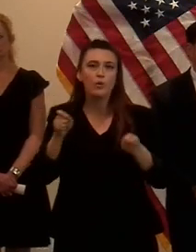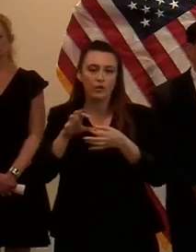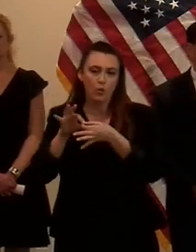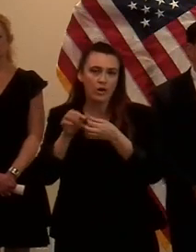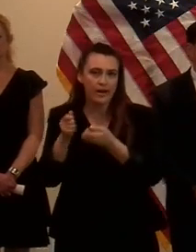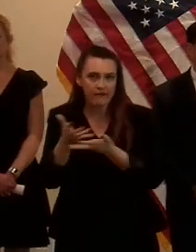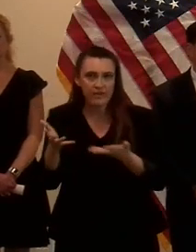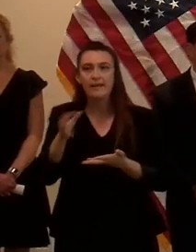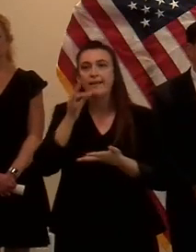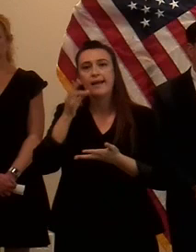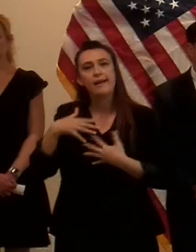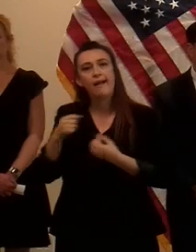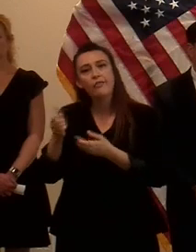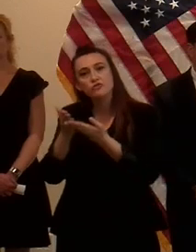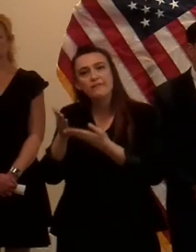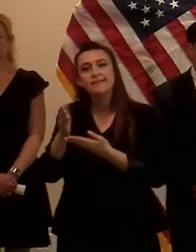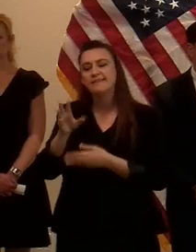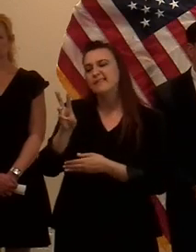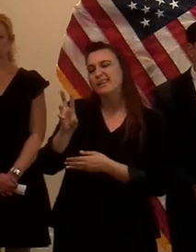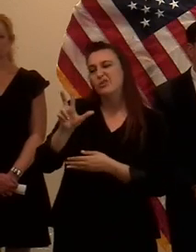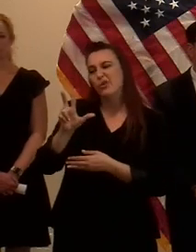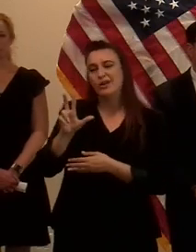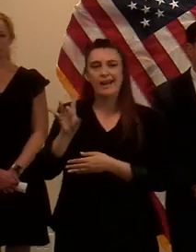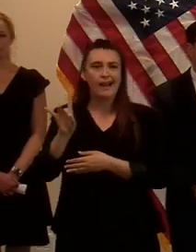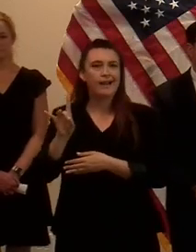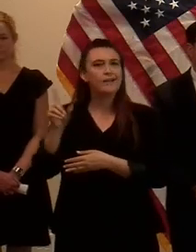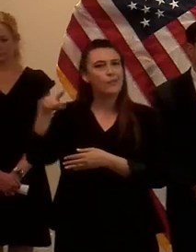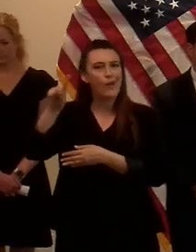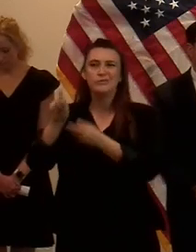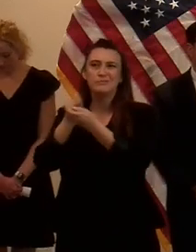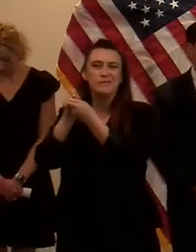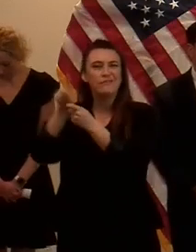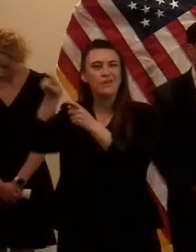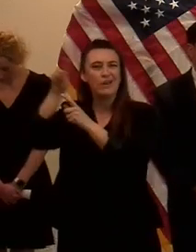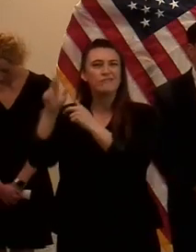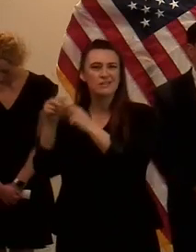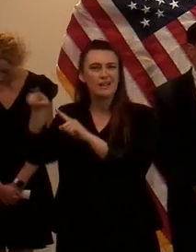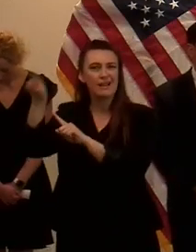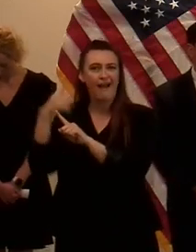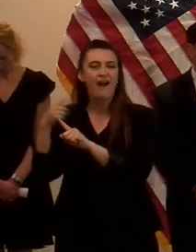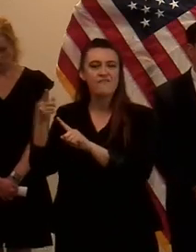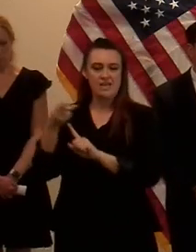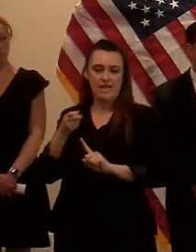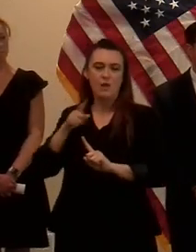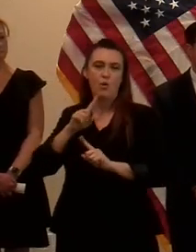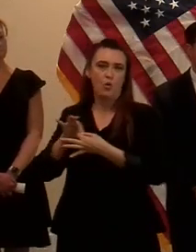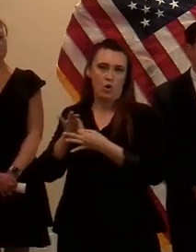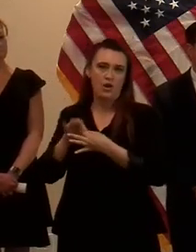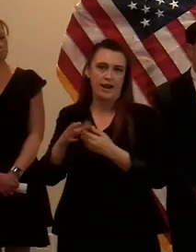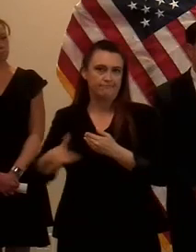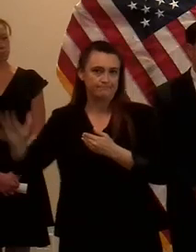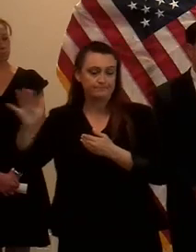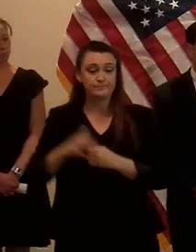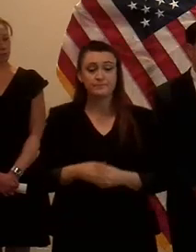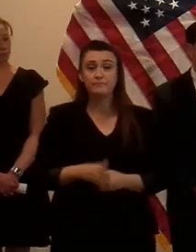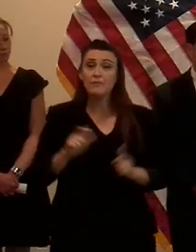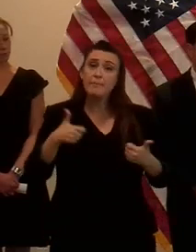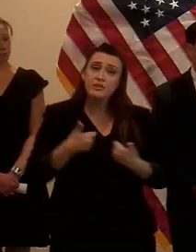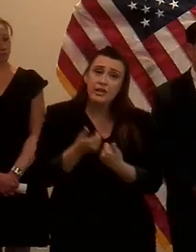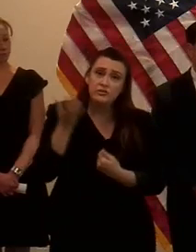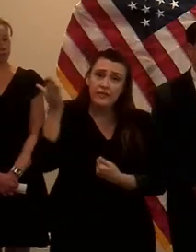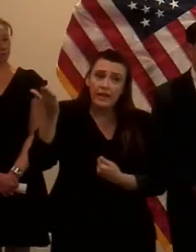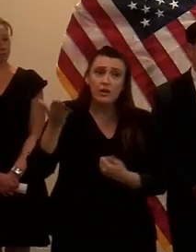Indian Health Service and the 638 facilities. One of the huge demands that we've had a challenge with getting up there is PPE,